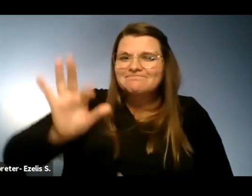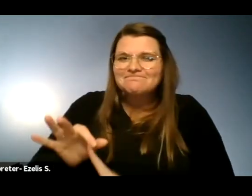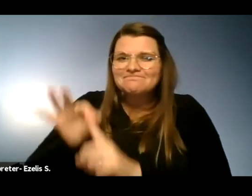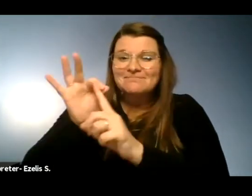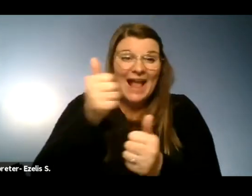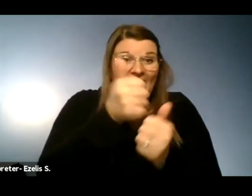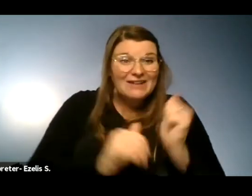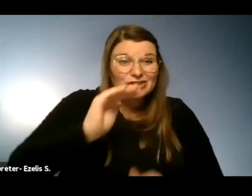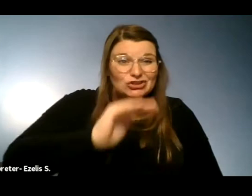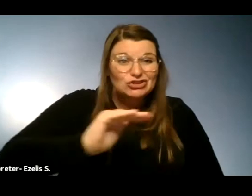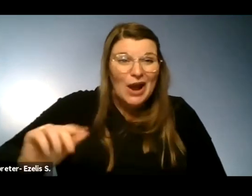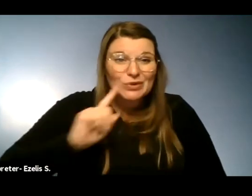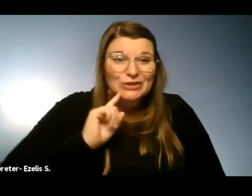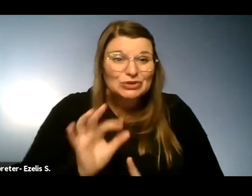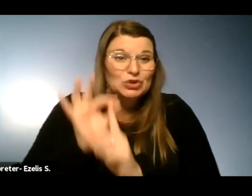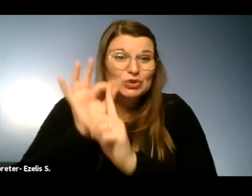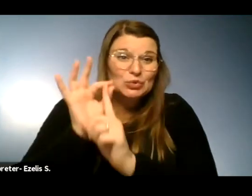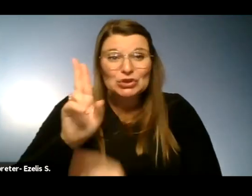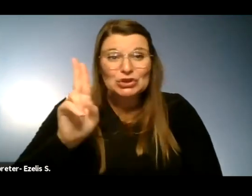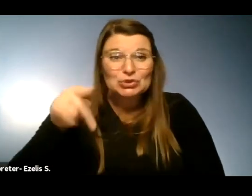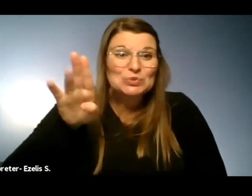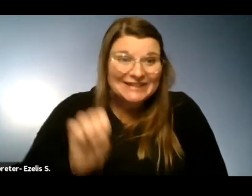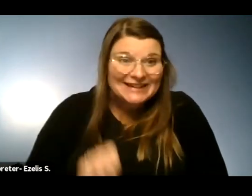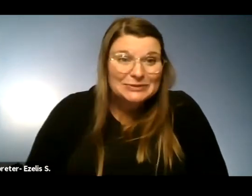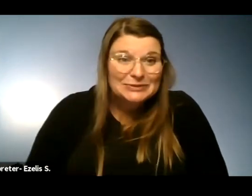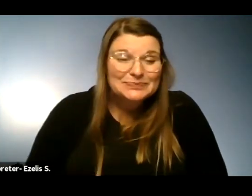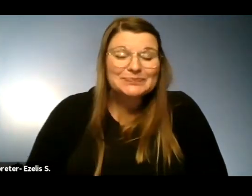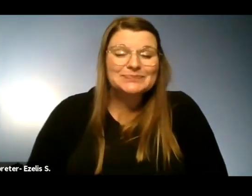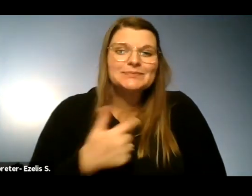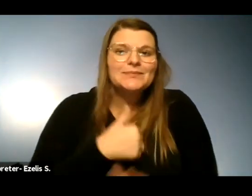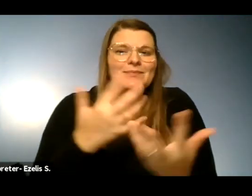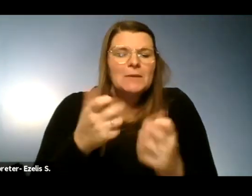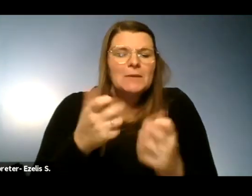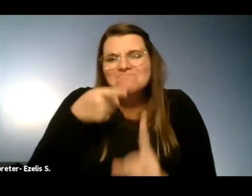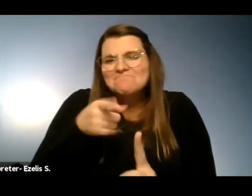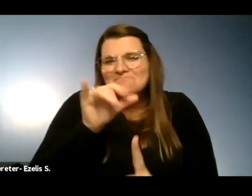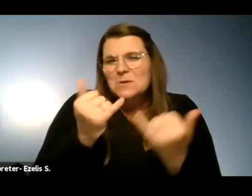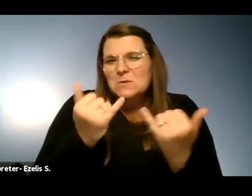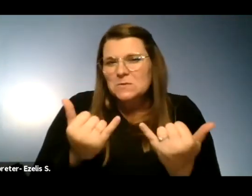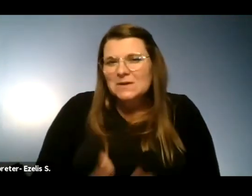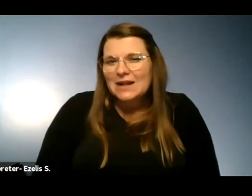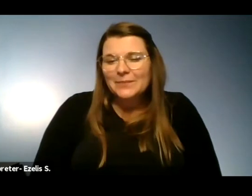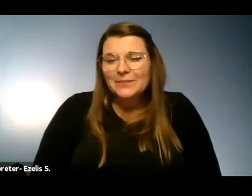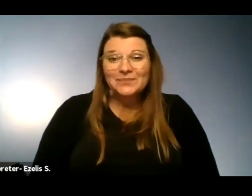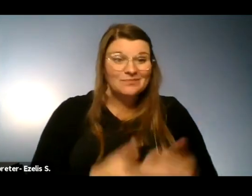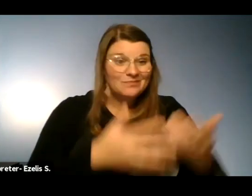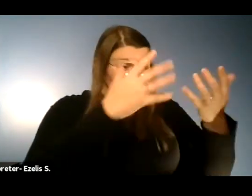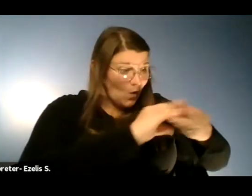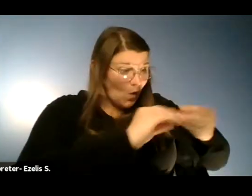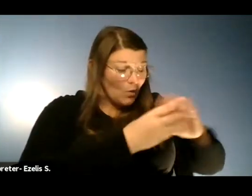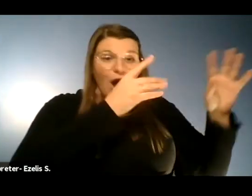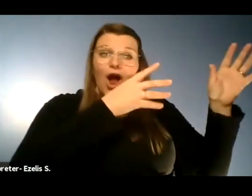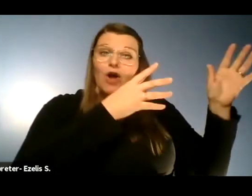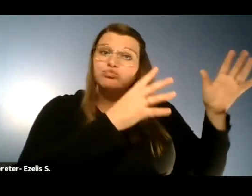is unique. So that's what we want to get at today. And after the story, I would love